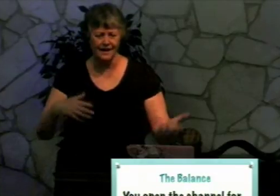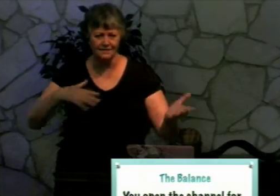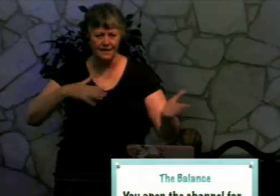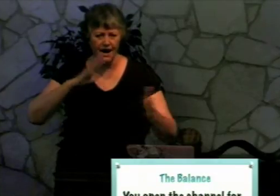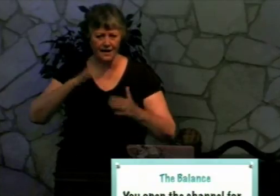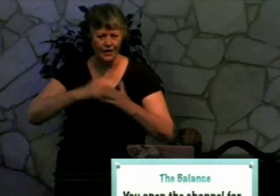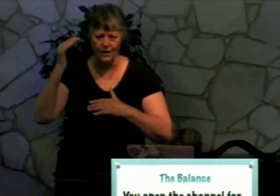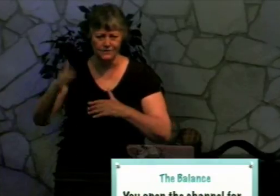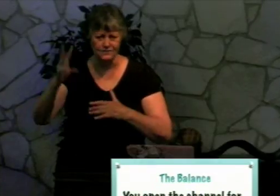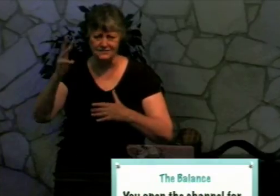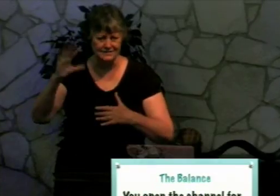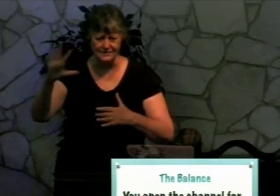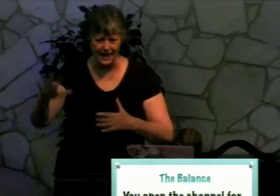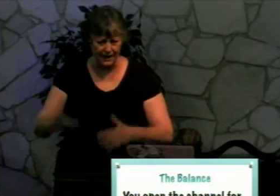like all over 65.